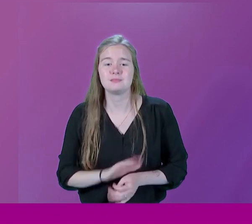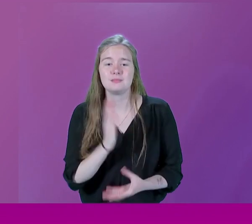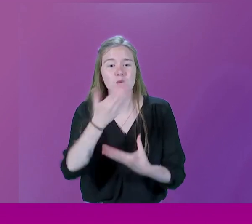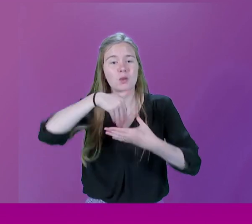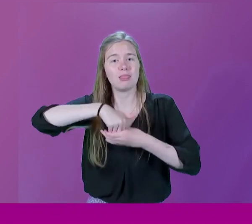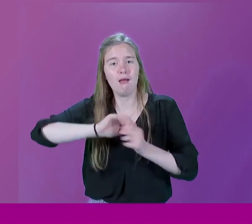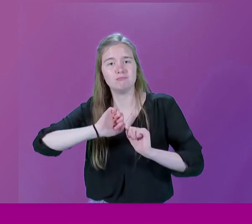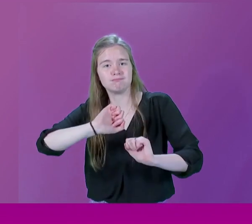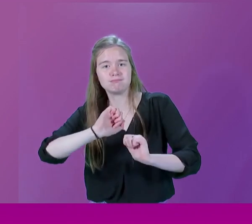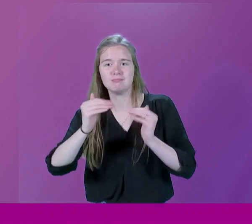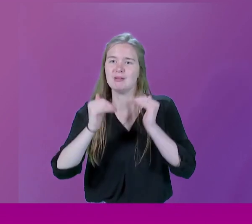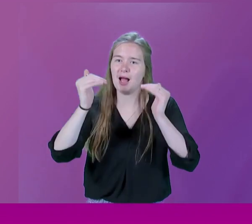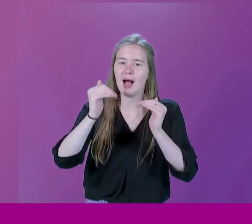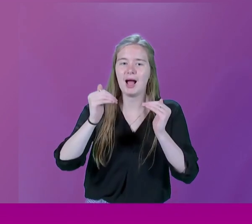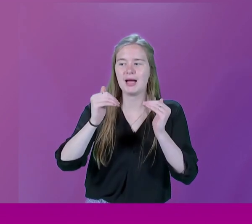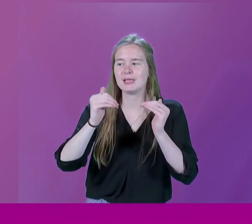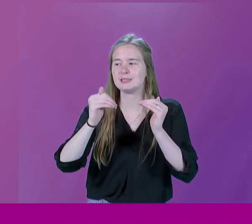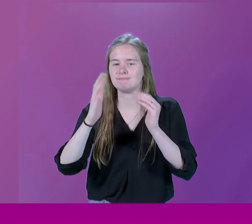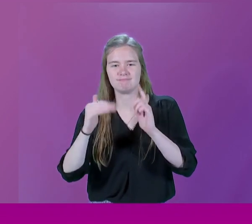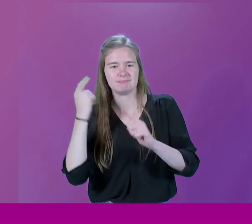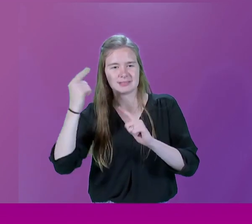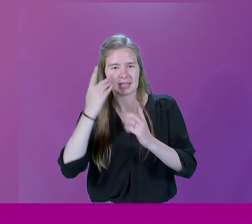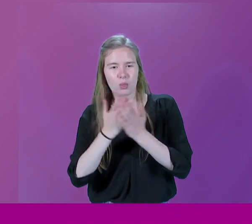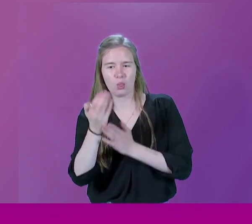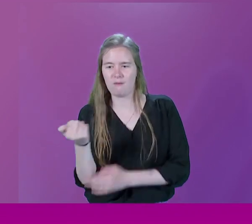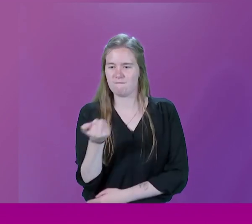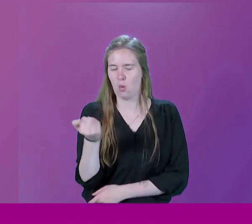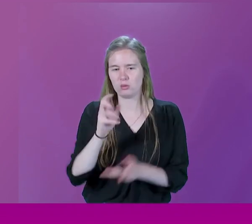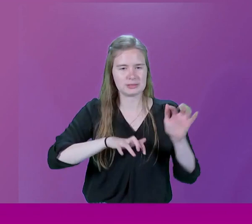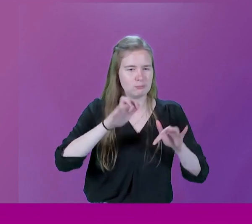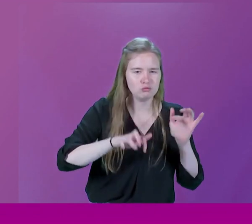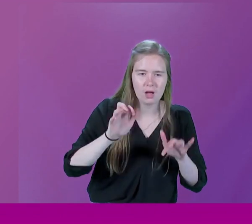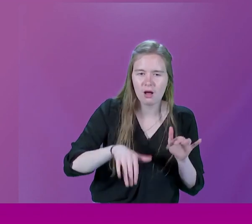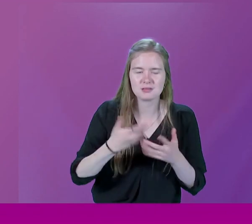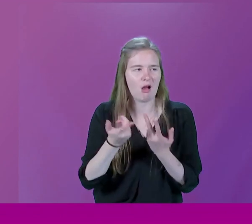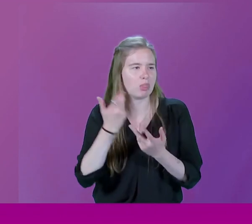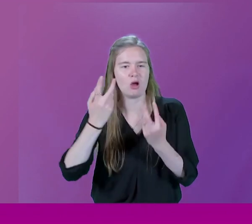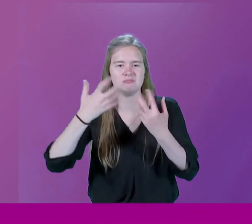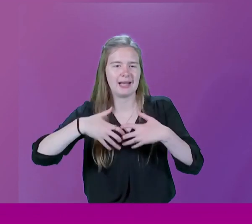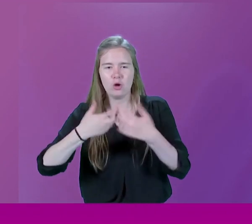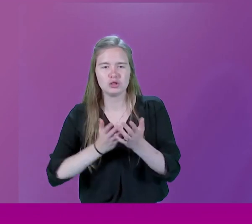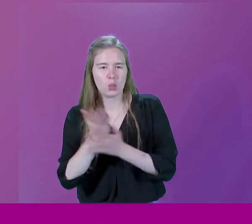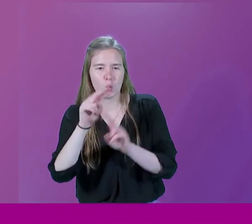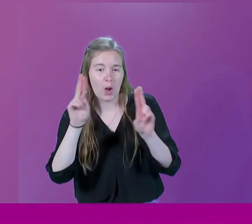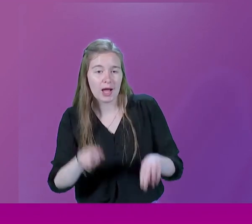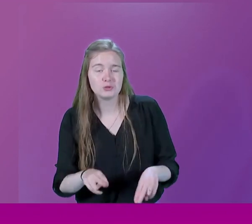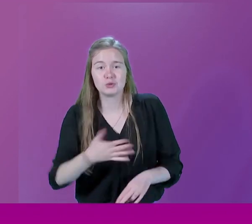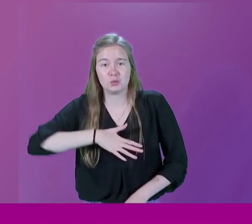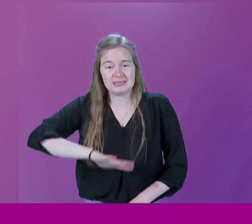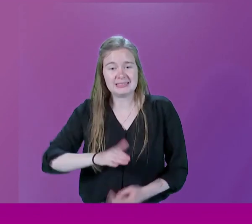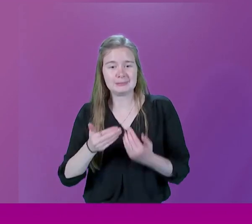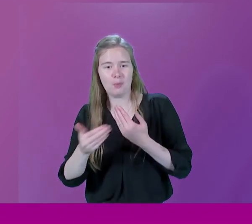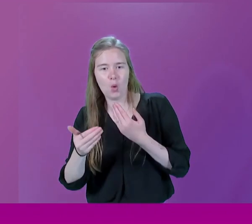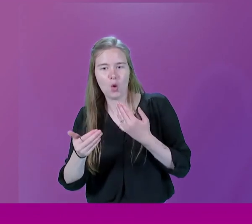engrossed with very high cosmetically enhanced sounds through phones and computers and other devices in the home. So the last thing they